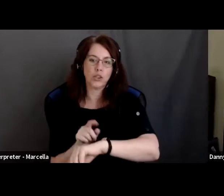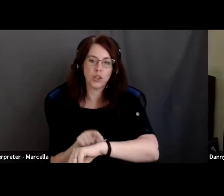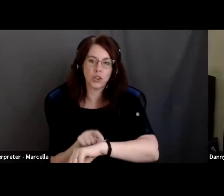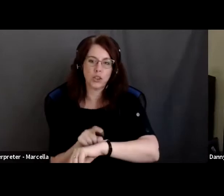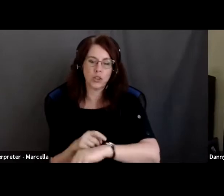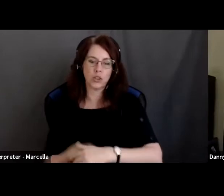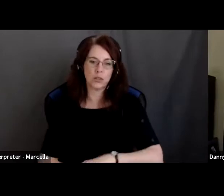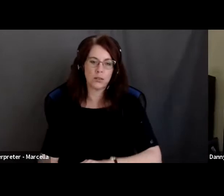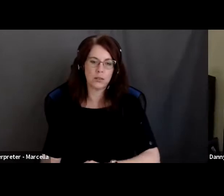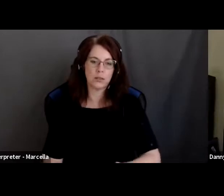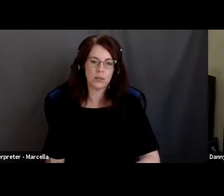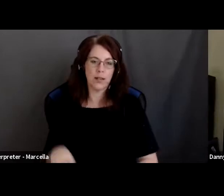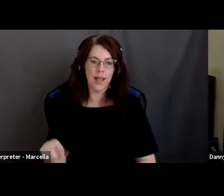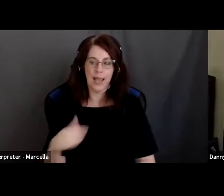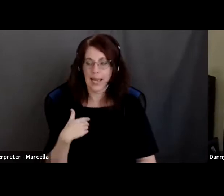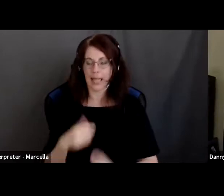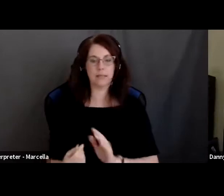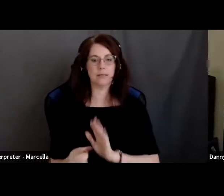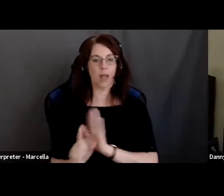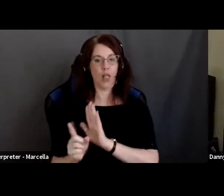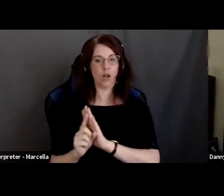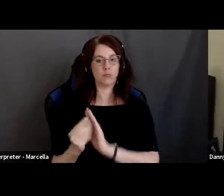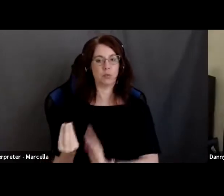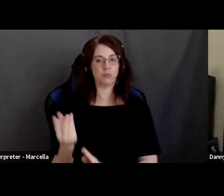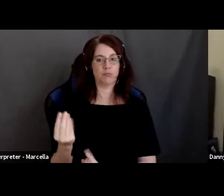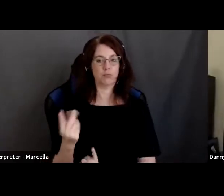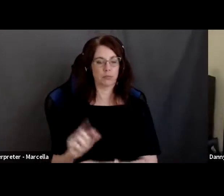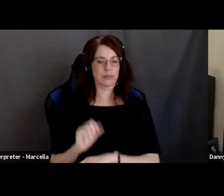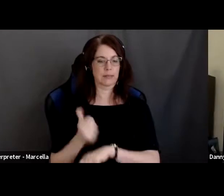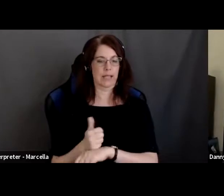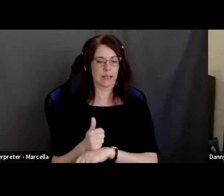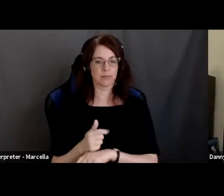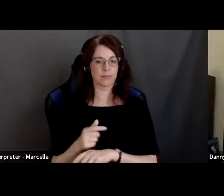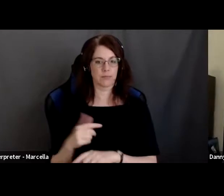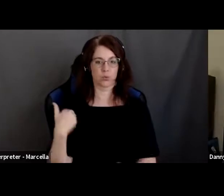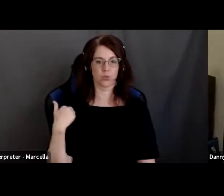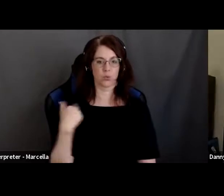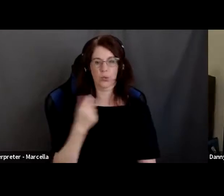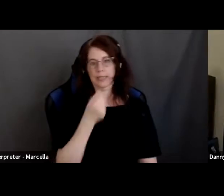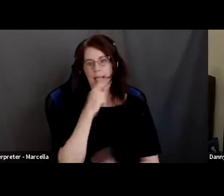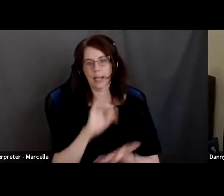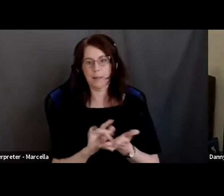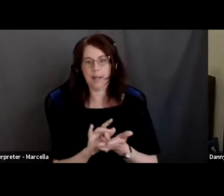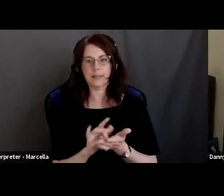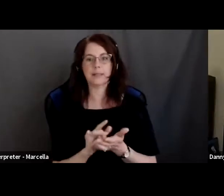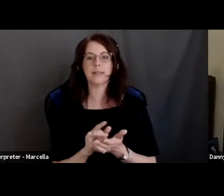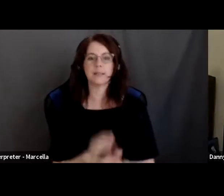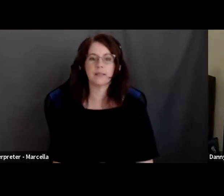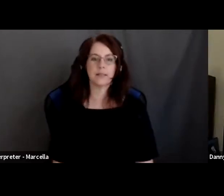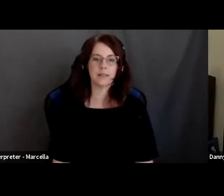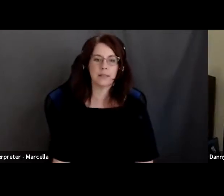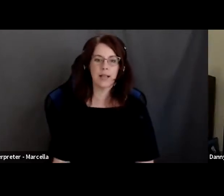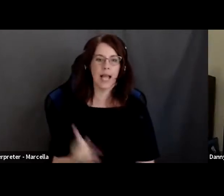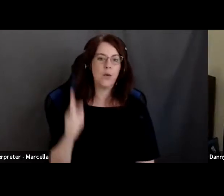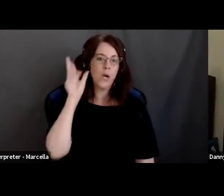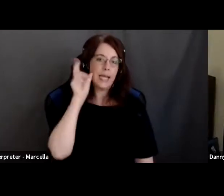has alerts and reminders that you can set to take your medications, and you will get an